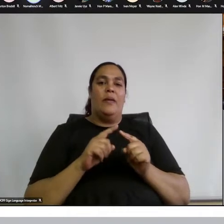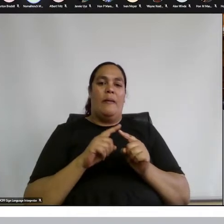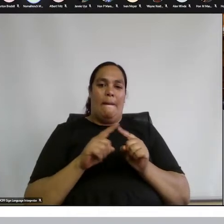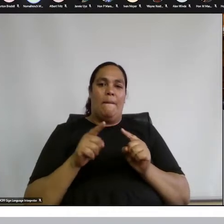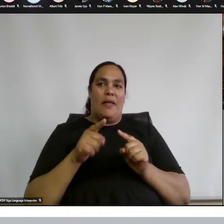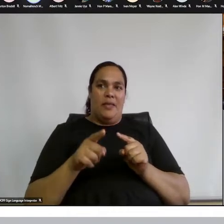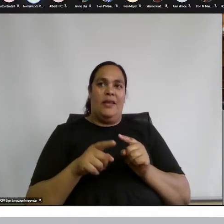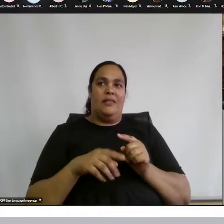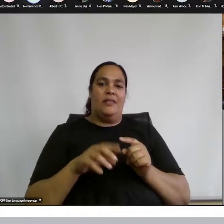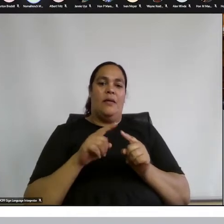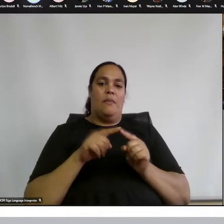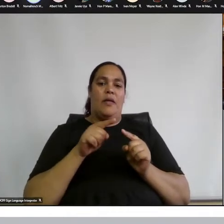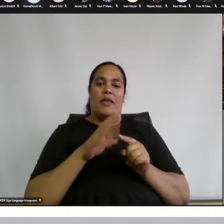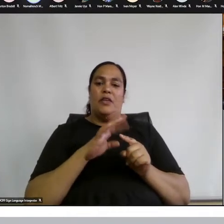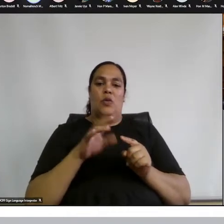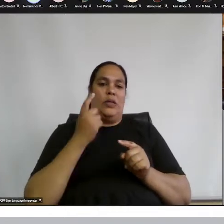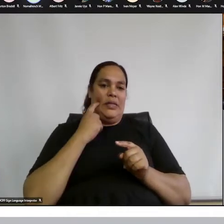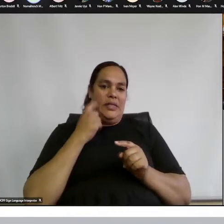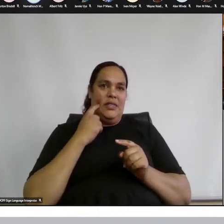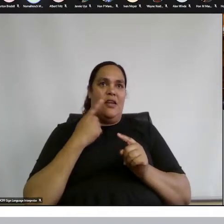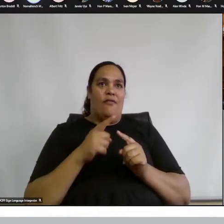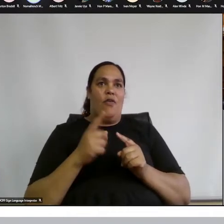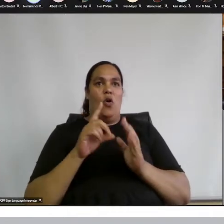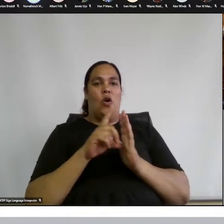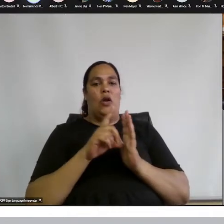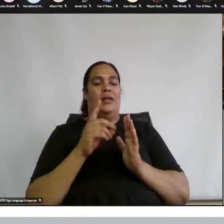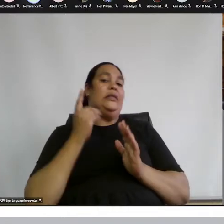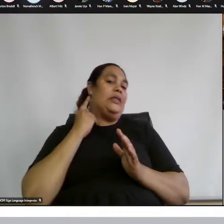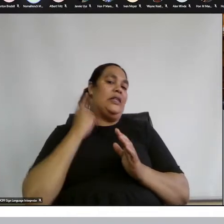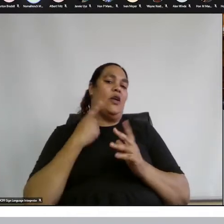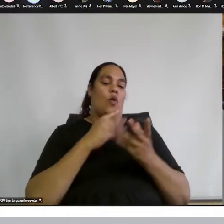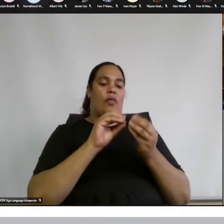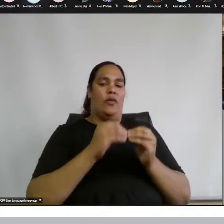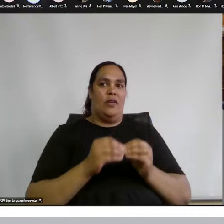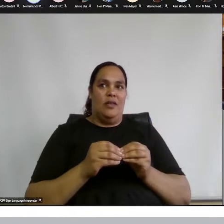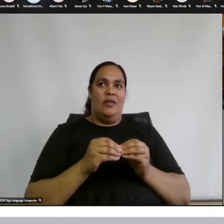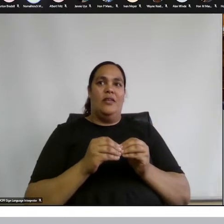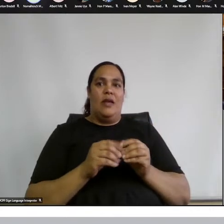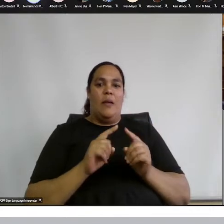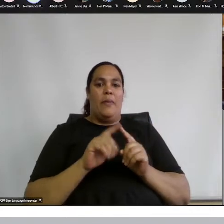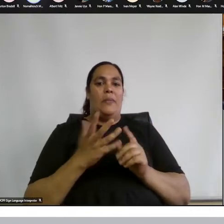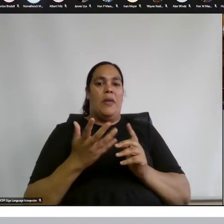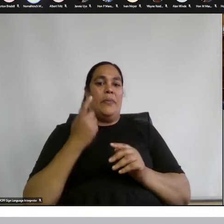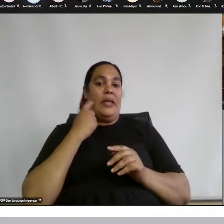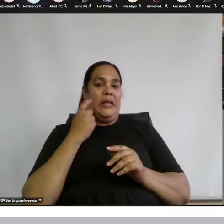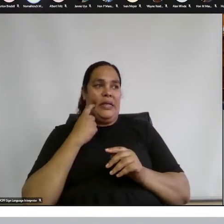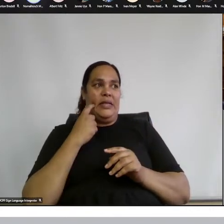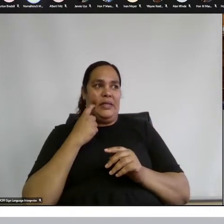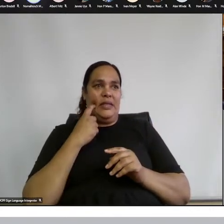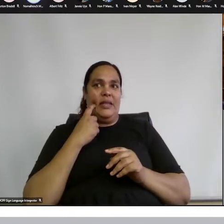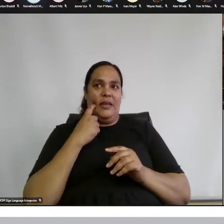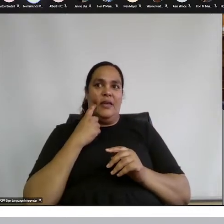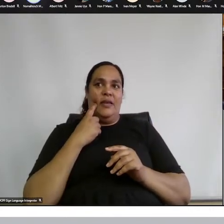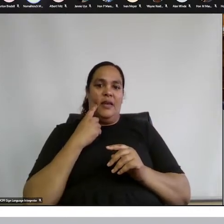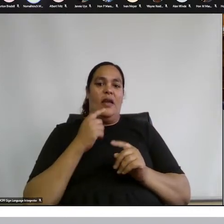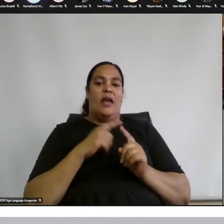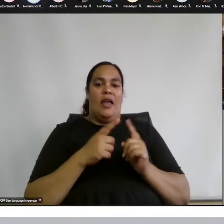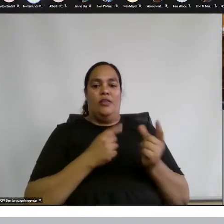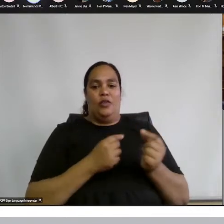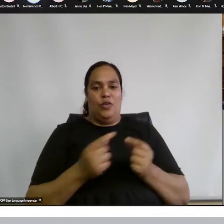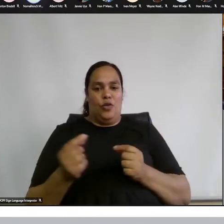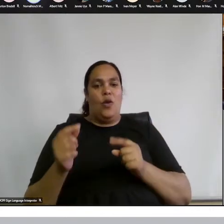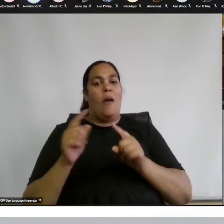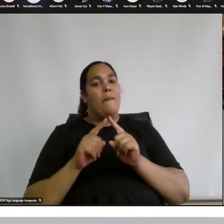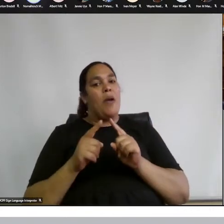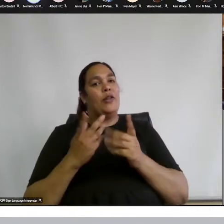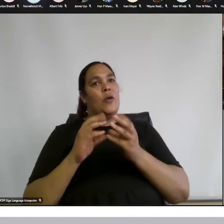because it's not easy for the data in terms of the collections. It might be easier because we've got universities who are assisting us, but